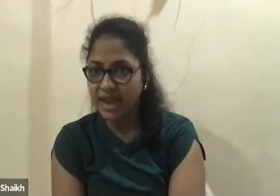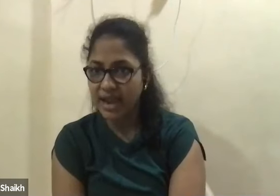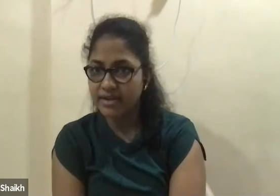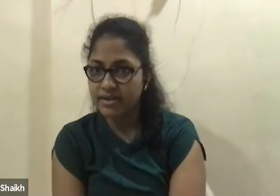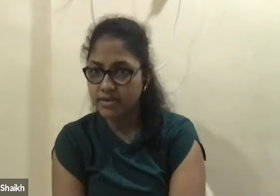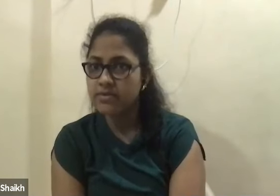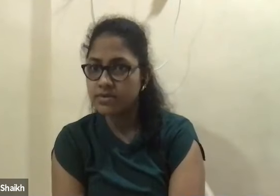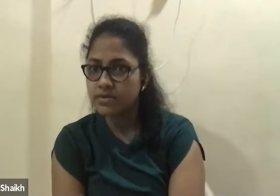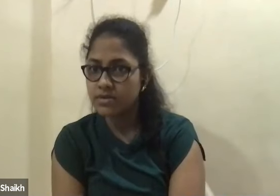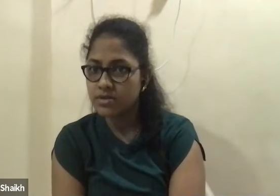and